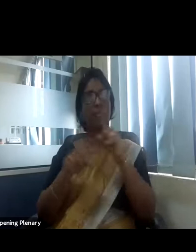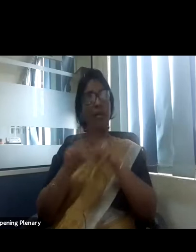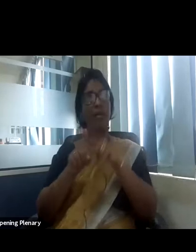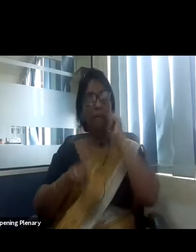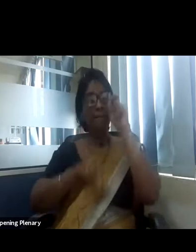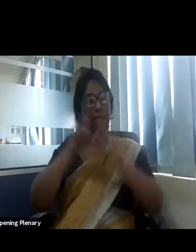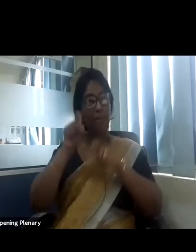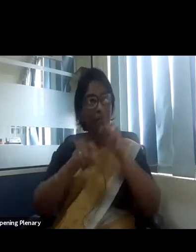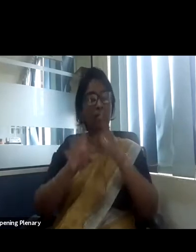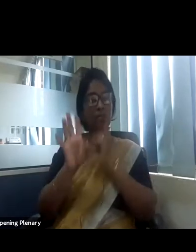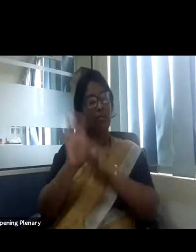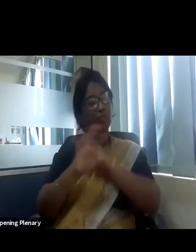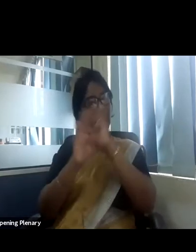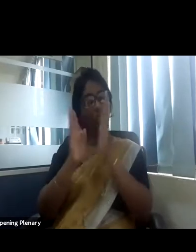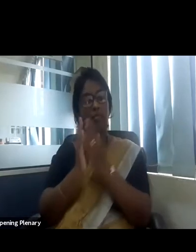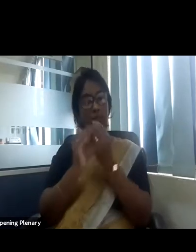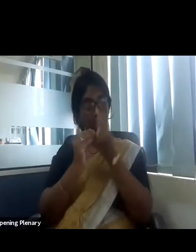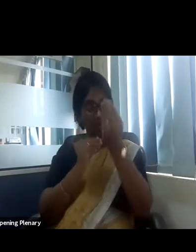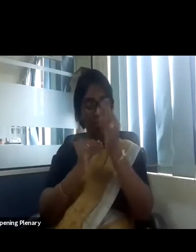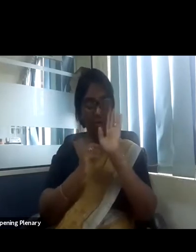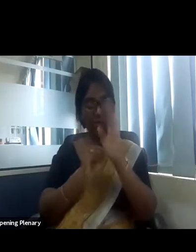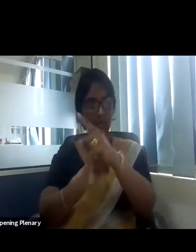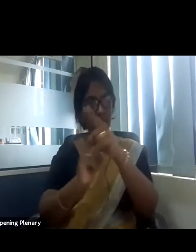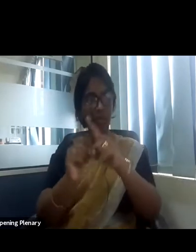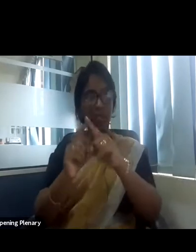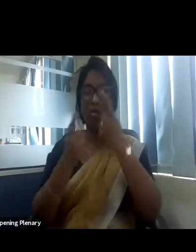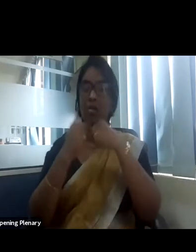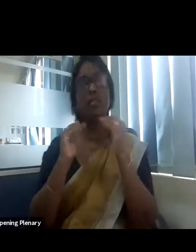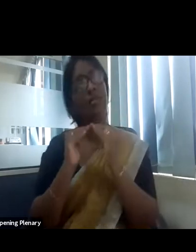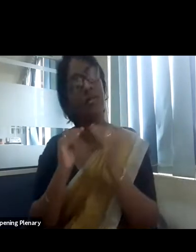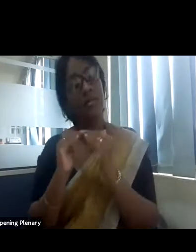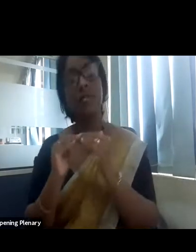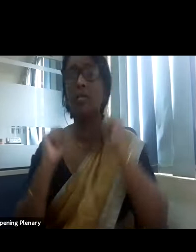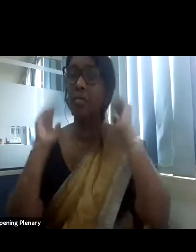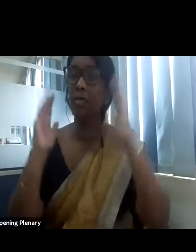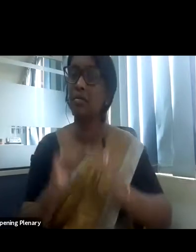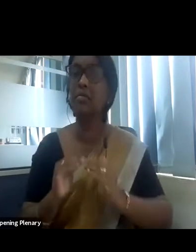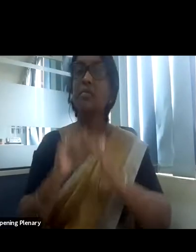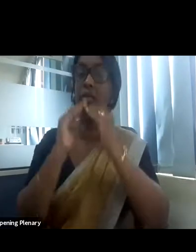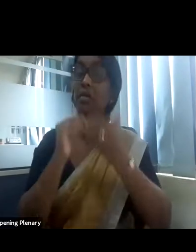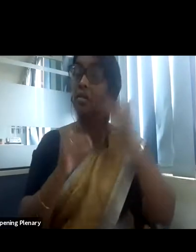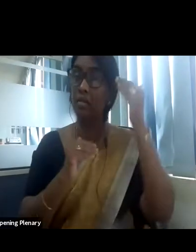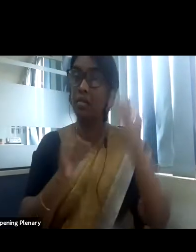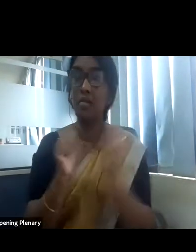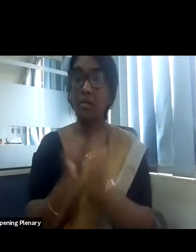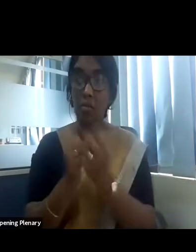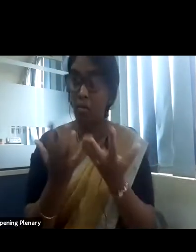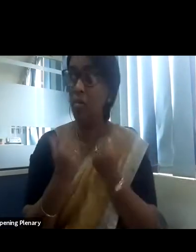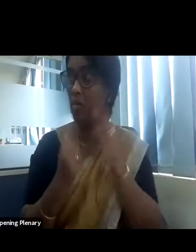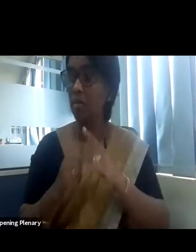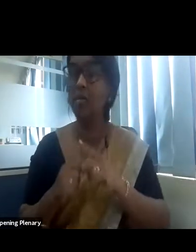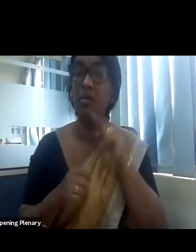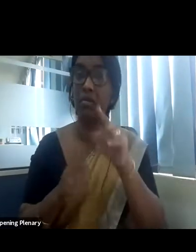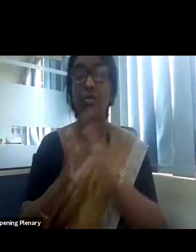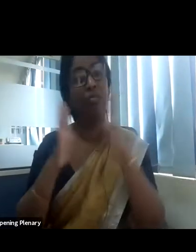a more equitable and sustainable future. Now, many of you are familiar with the 2030 Agenda